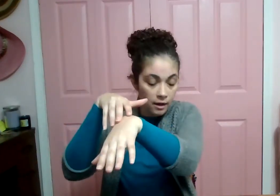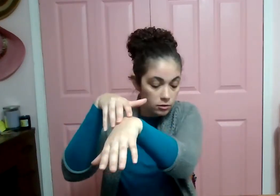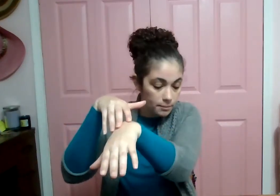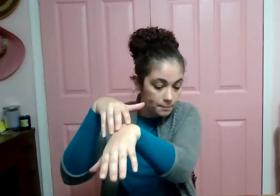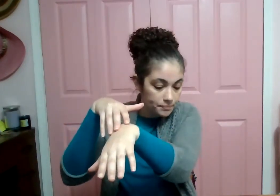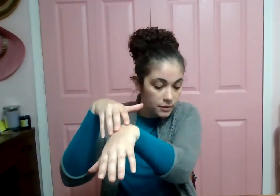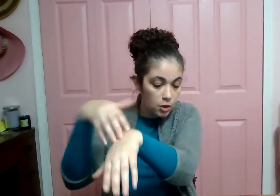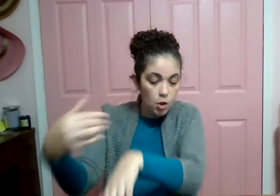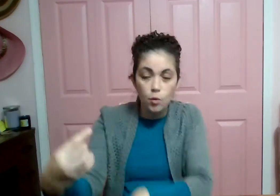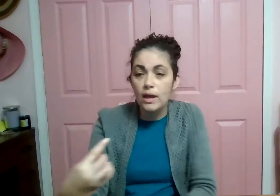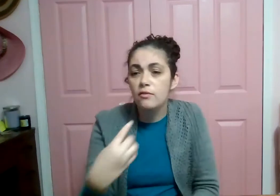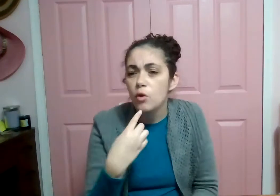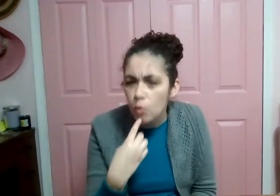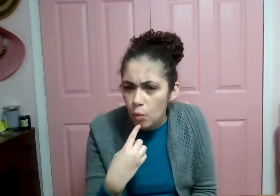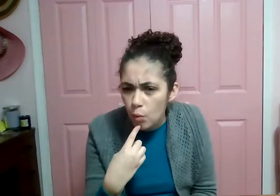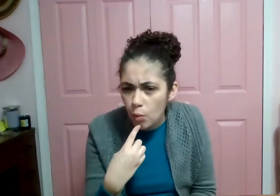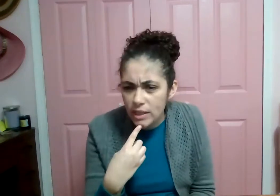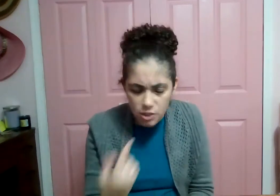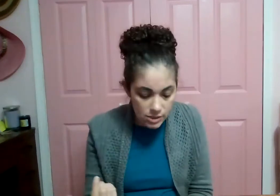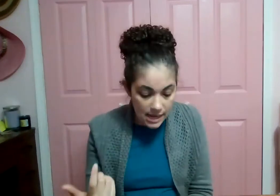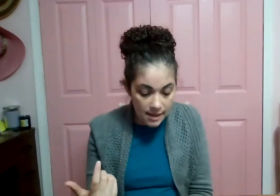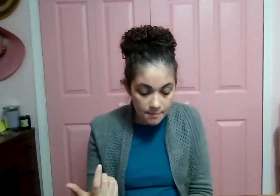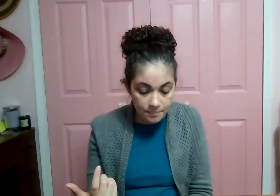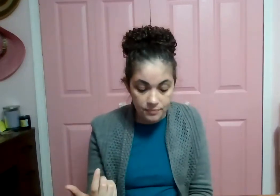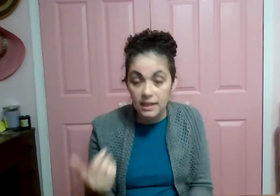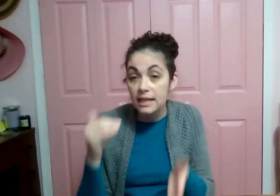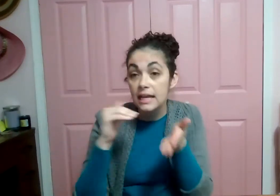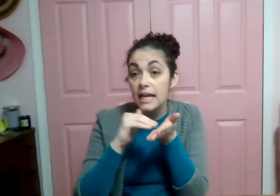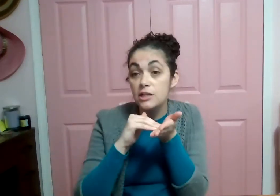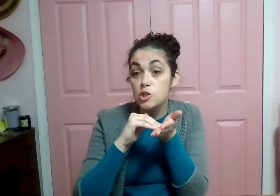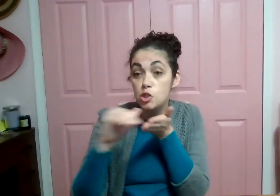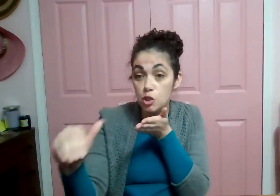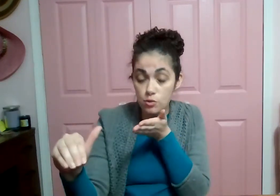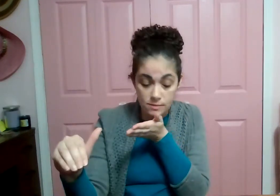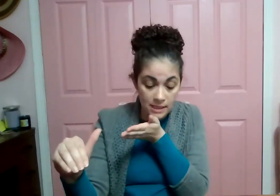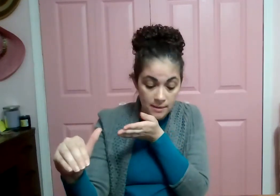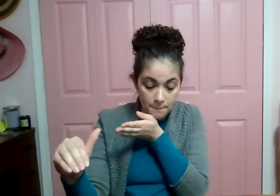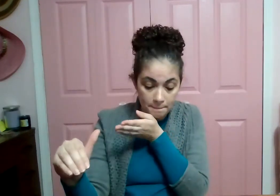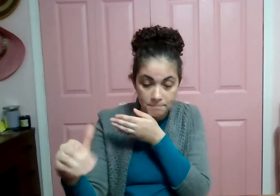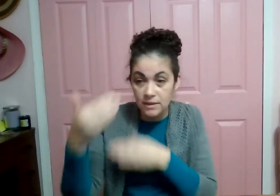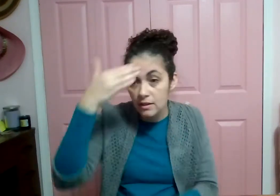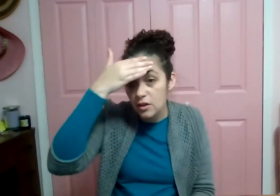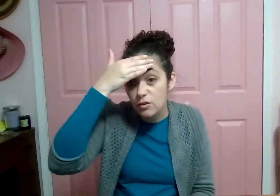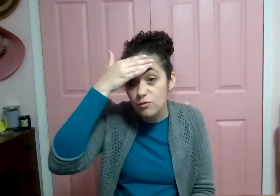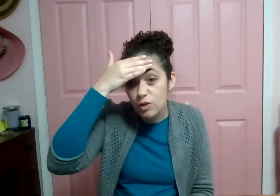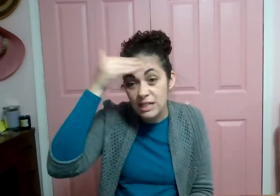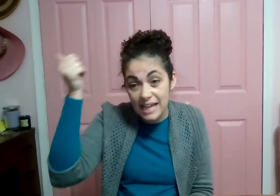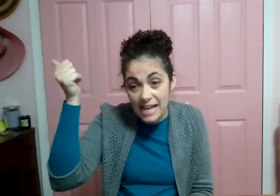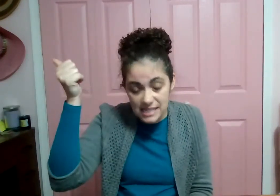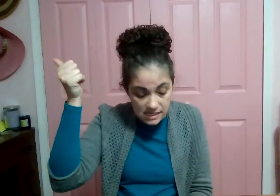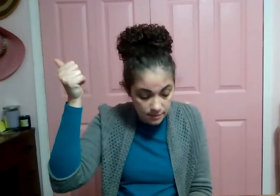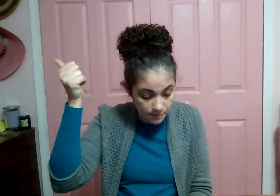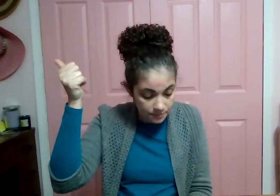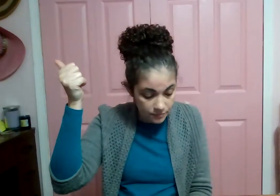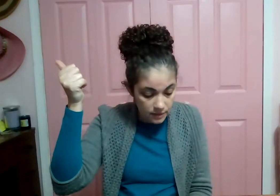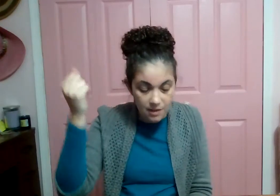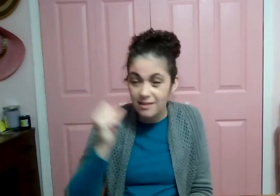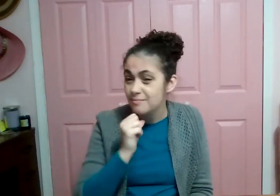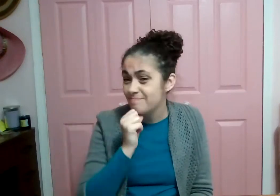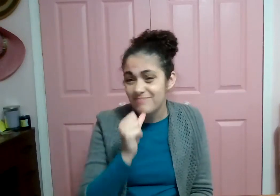down. We have, what did you say? Excuse me. Forget.